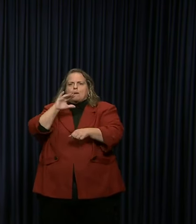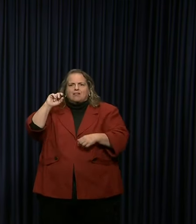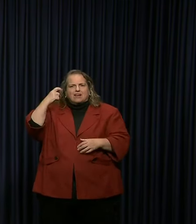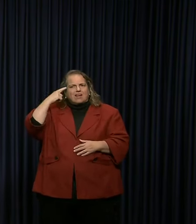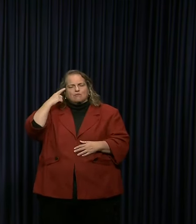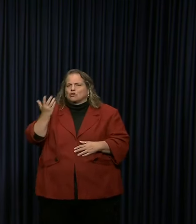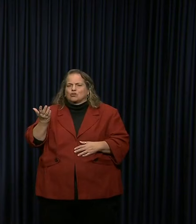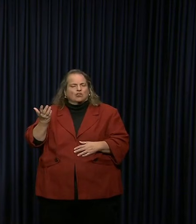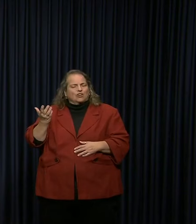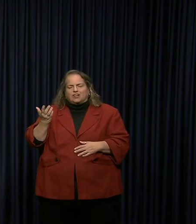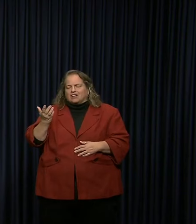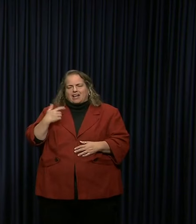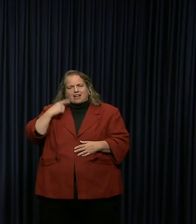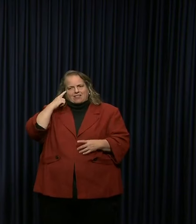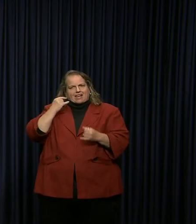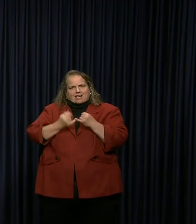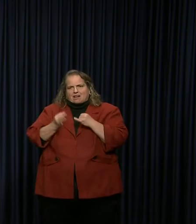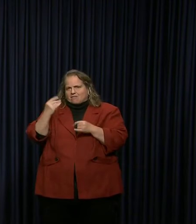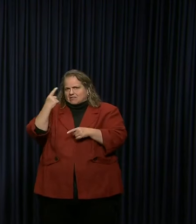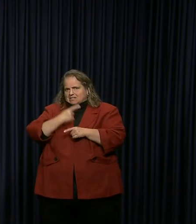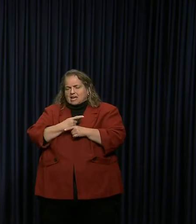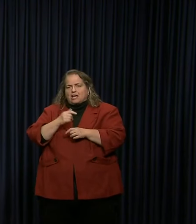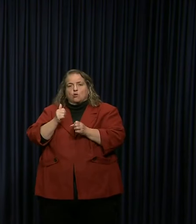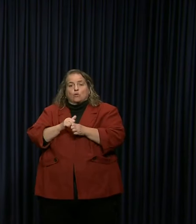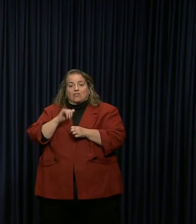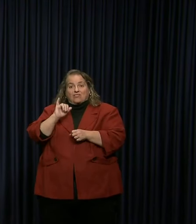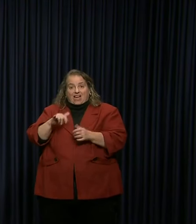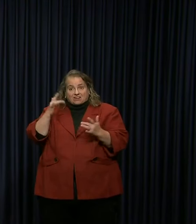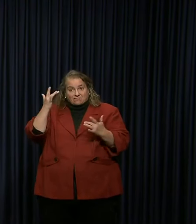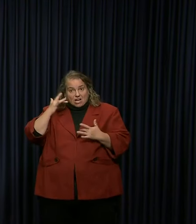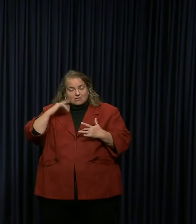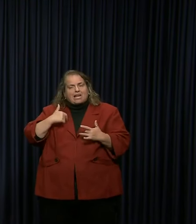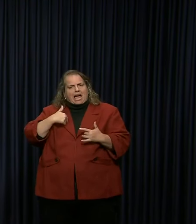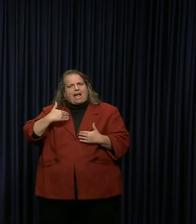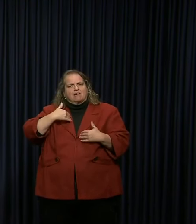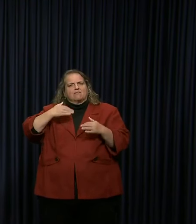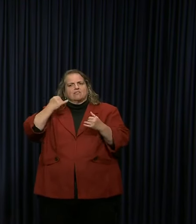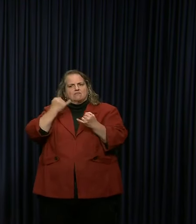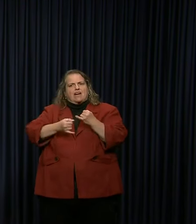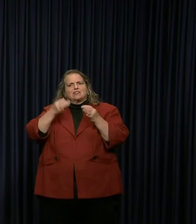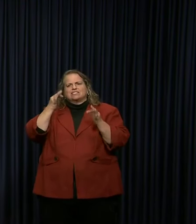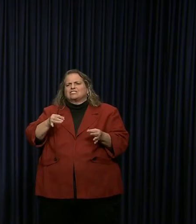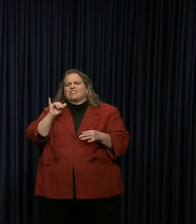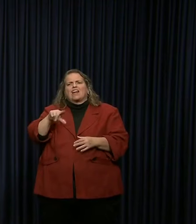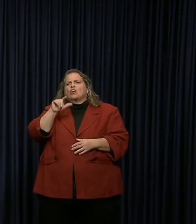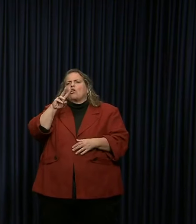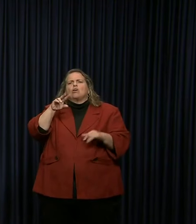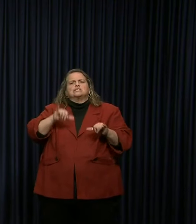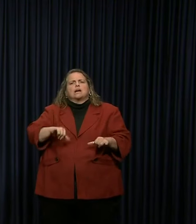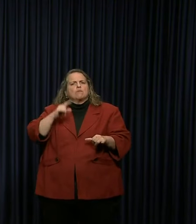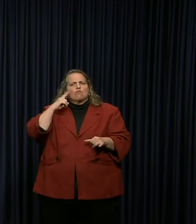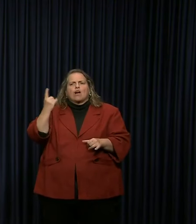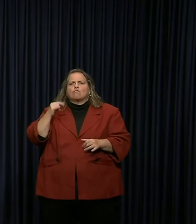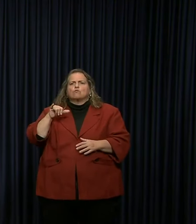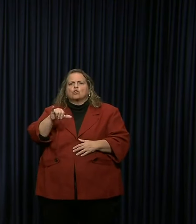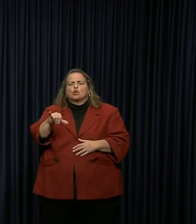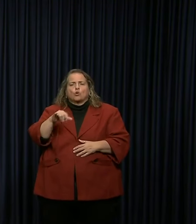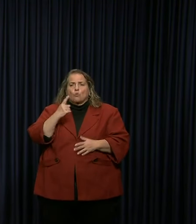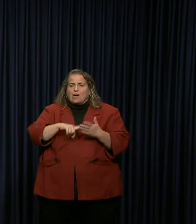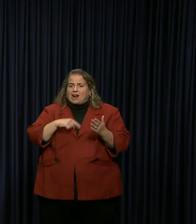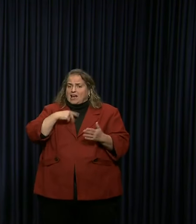given the coronavirus, that I need to have the final decision, just like it's been the law forever. I mean, what we saw in the bills that I